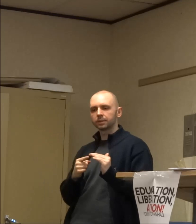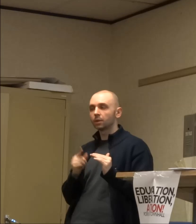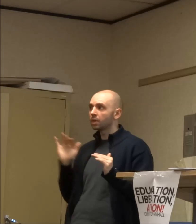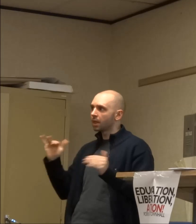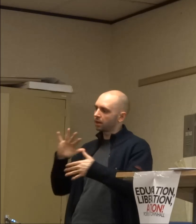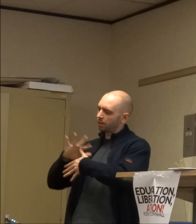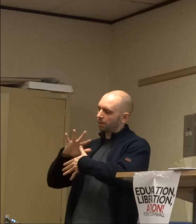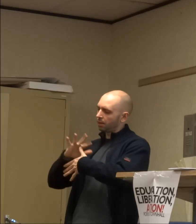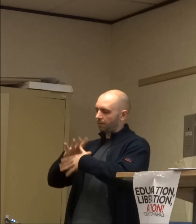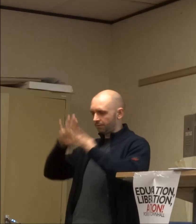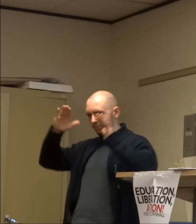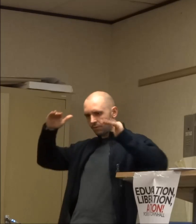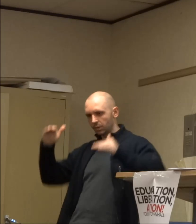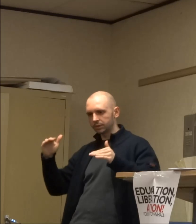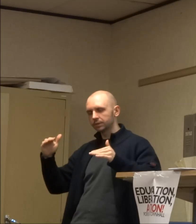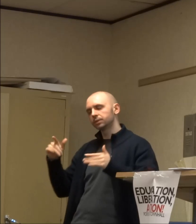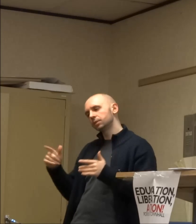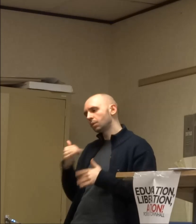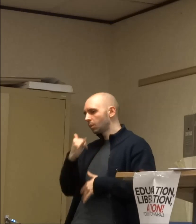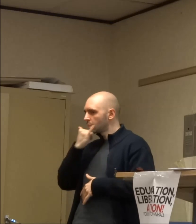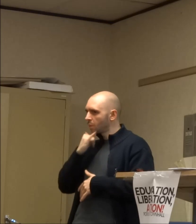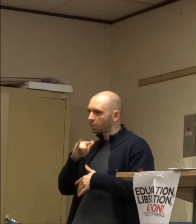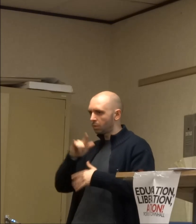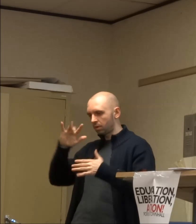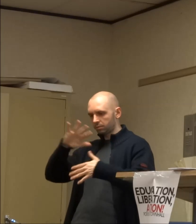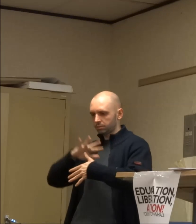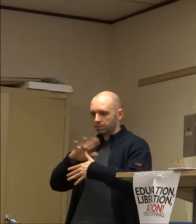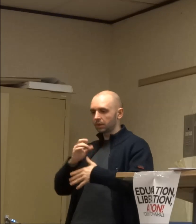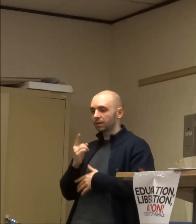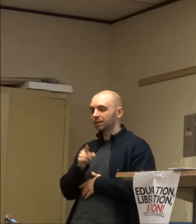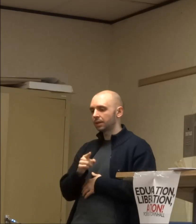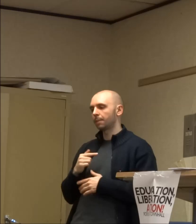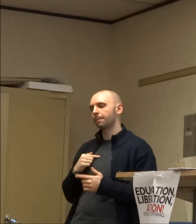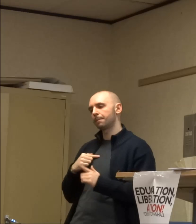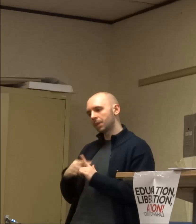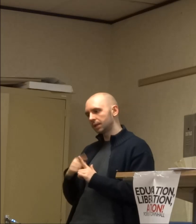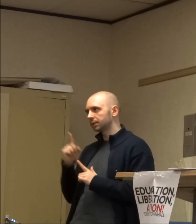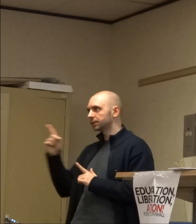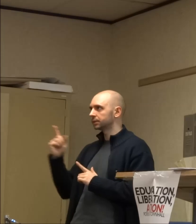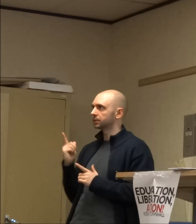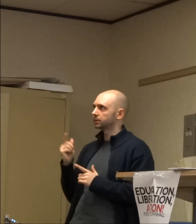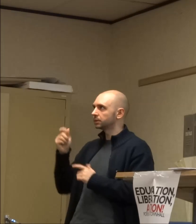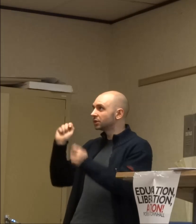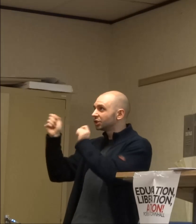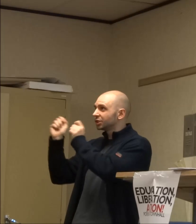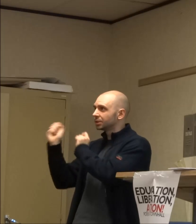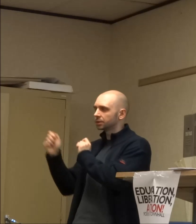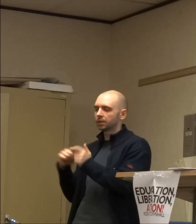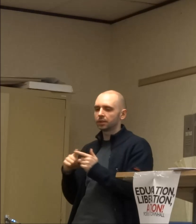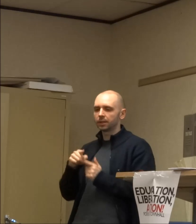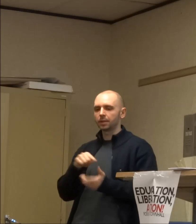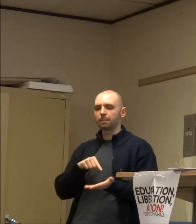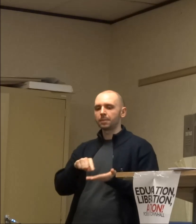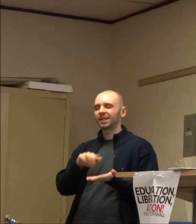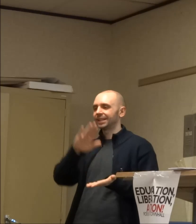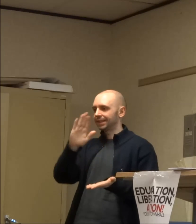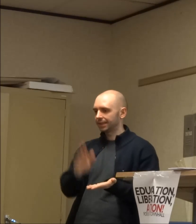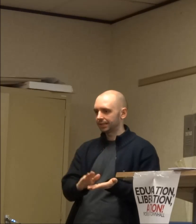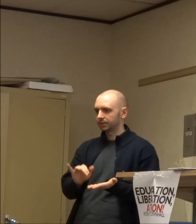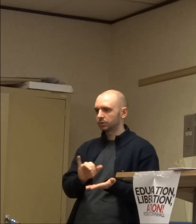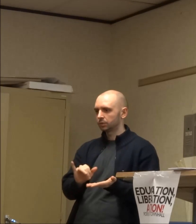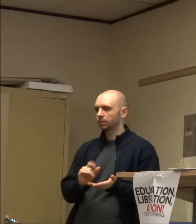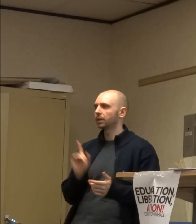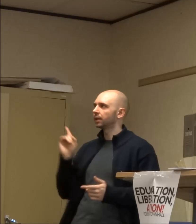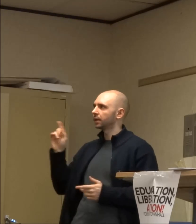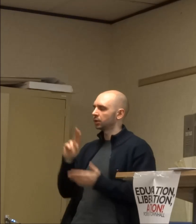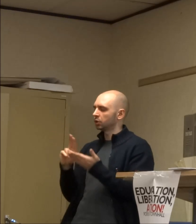estimated budgetary proposals, the staff would be even more underpaid than they already are. This is just another way that the university relies on people of color to do